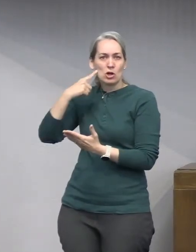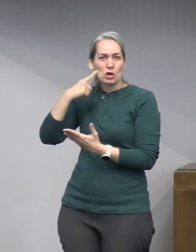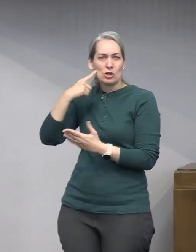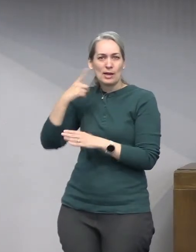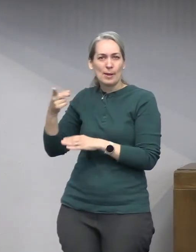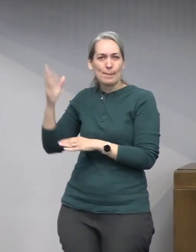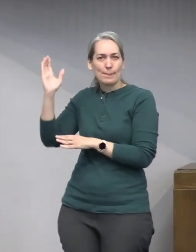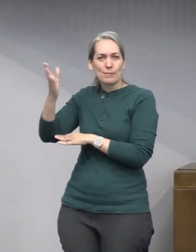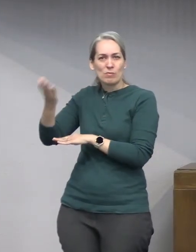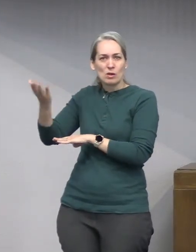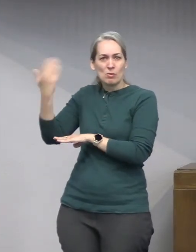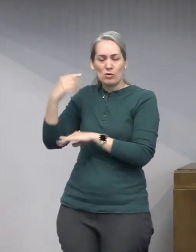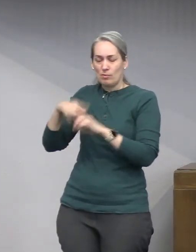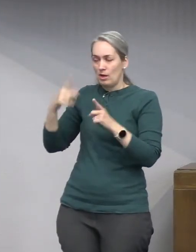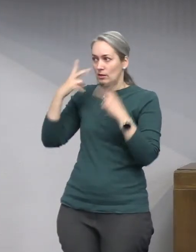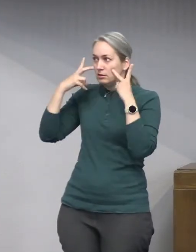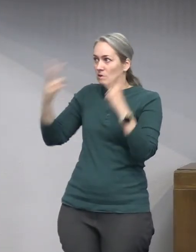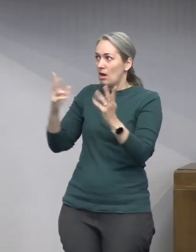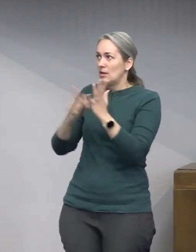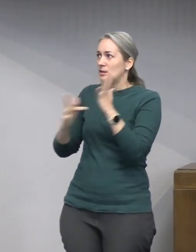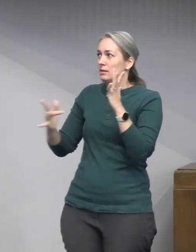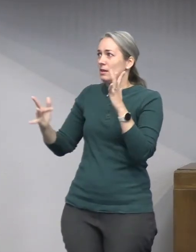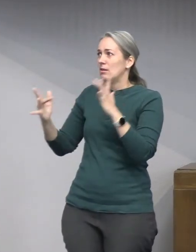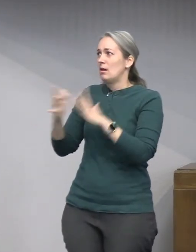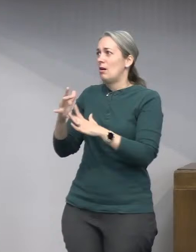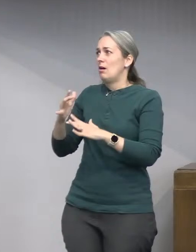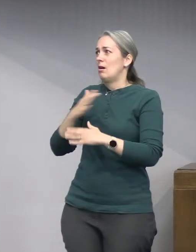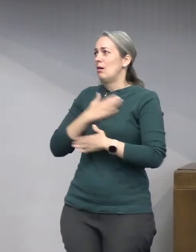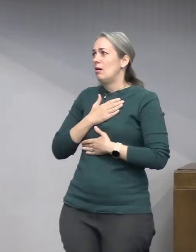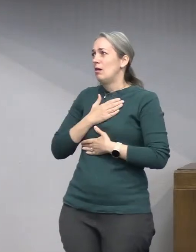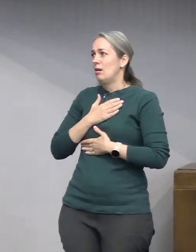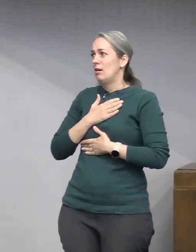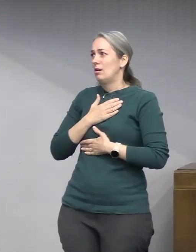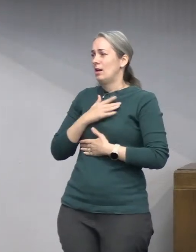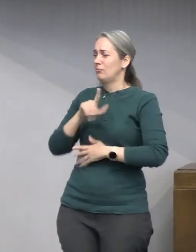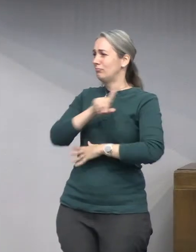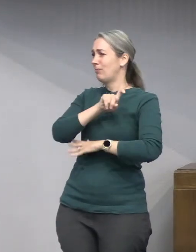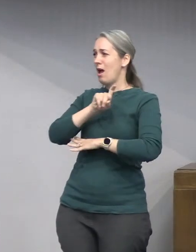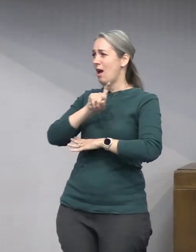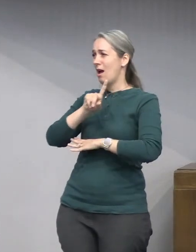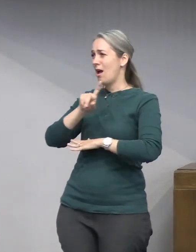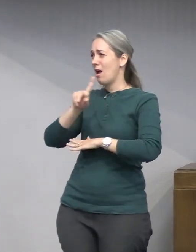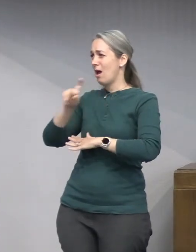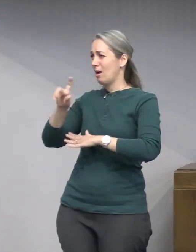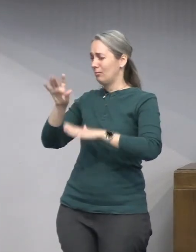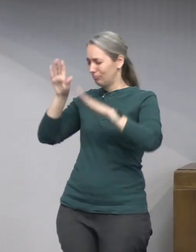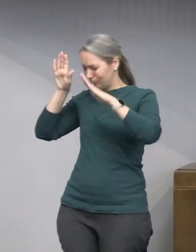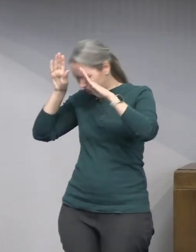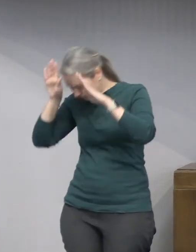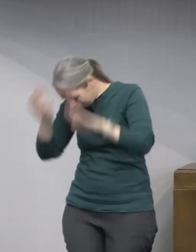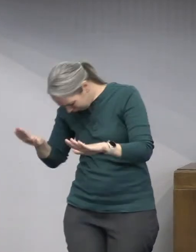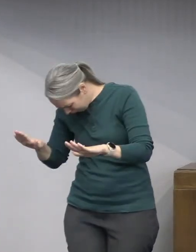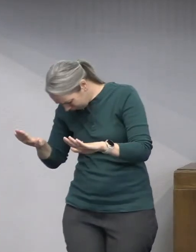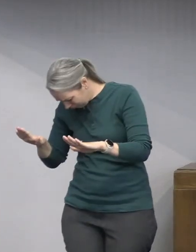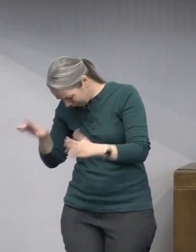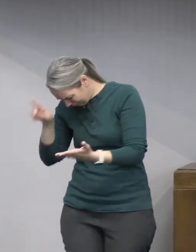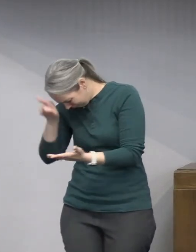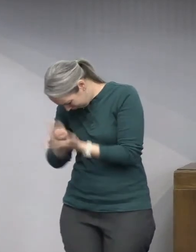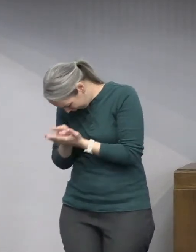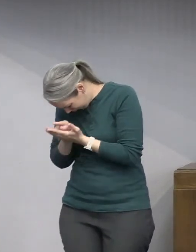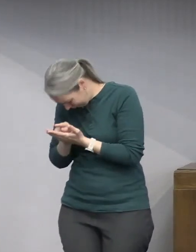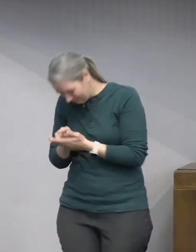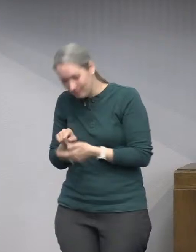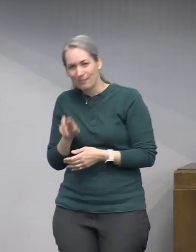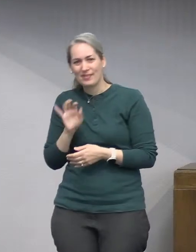before. But when he saw him, that was enough. He ran over there and fell with his face to the ground.